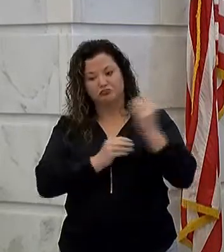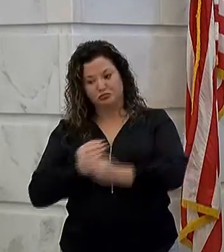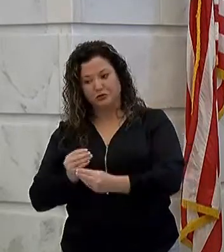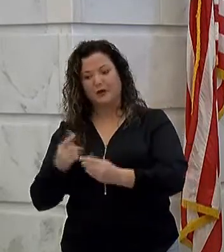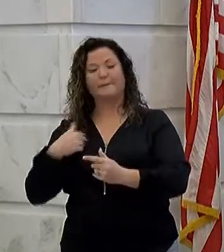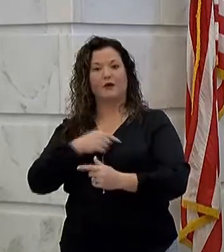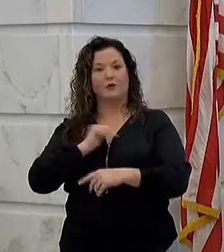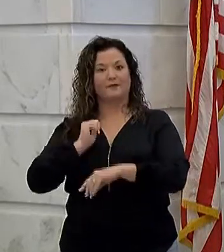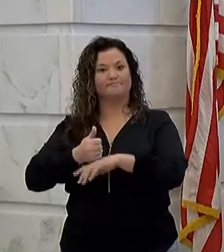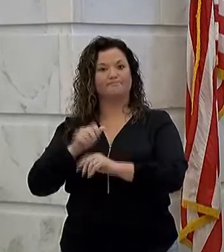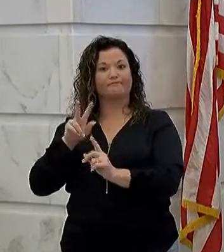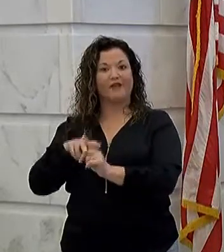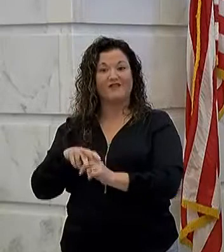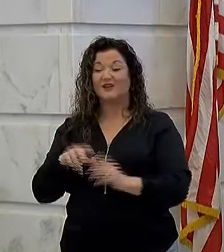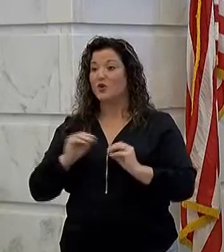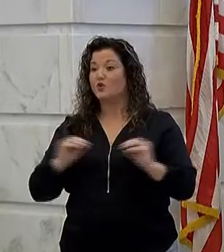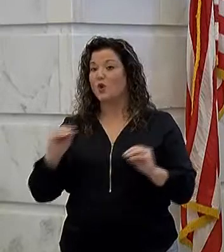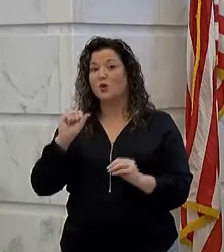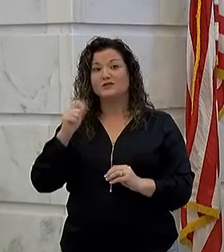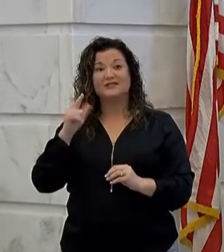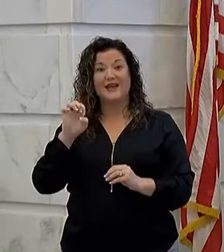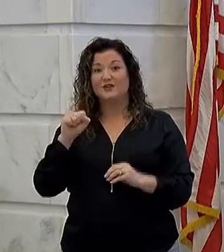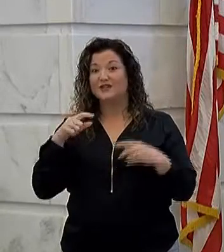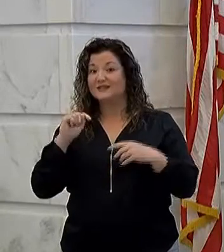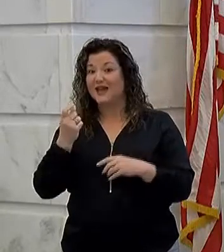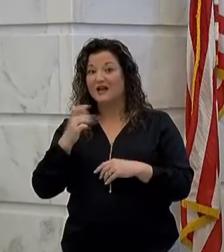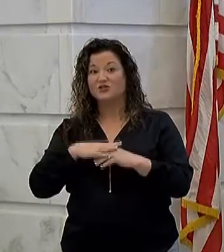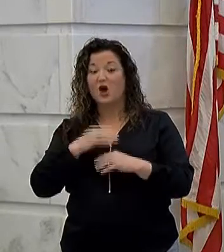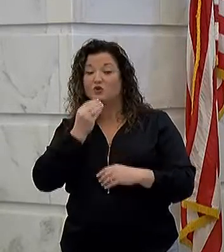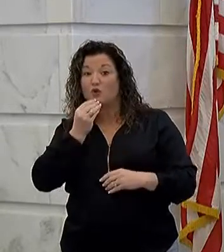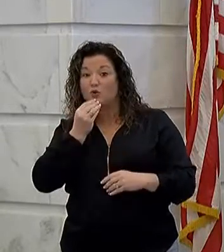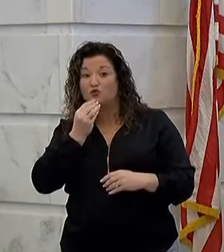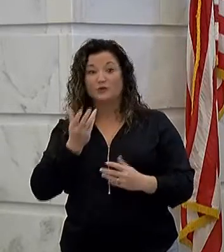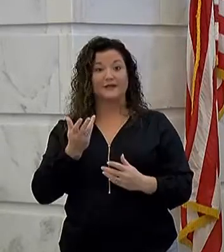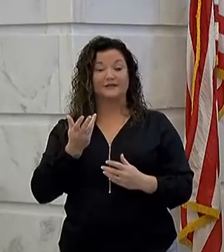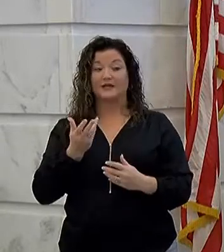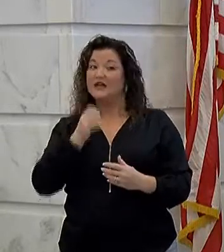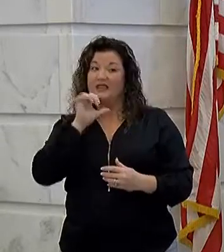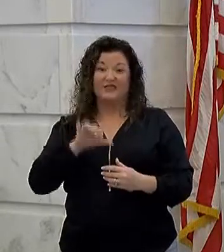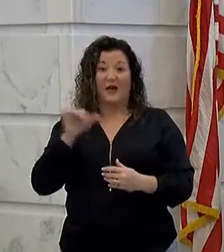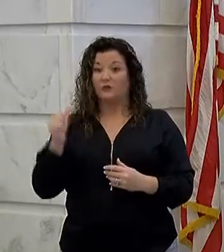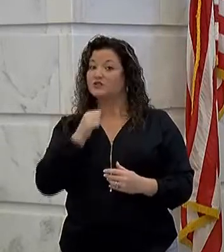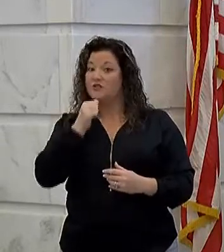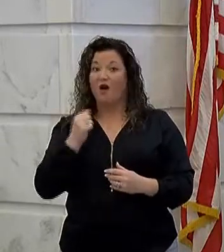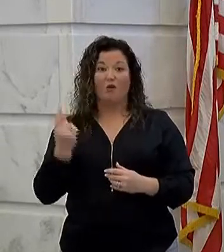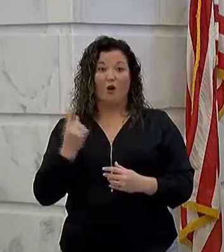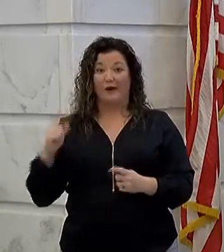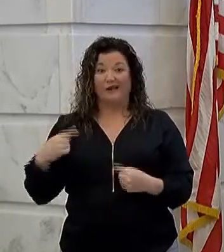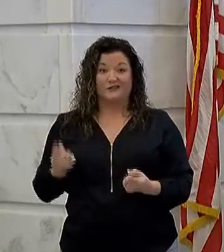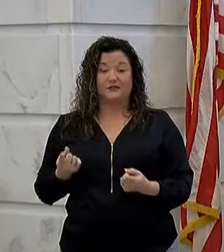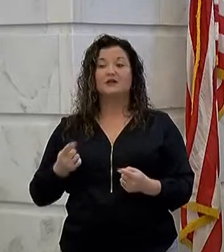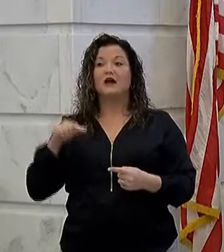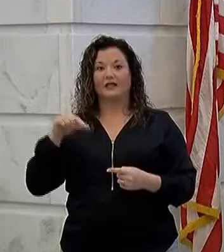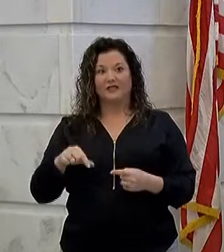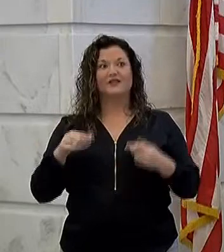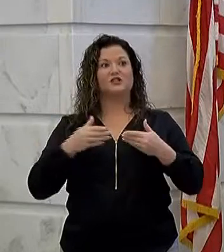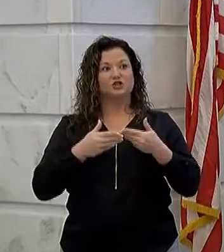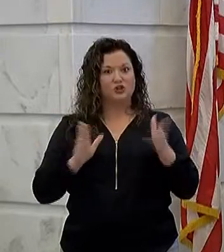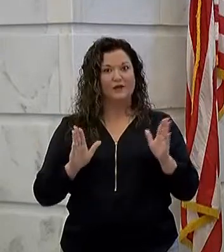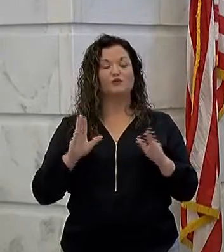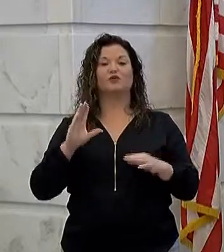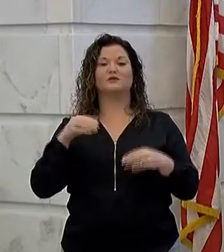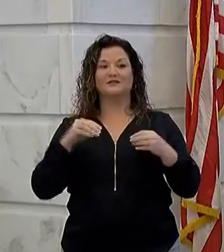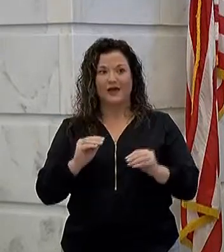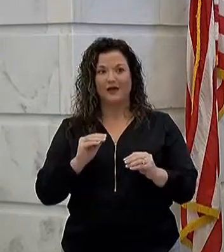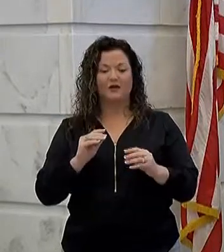into effect that there's no sales tax on groceries. That was not always the case. And so this General Assembly has step